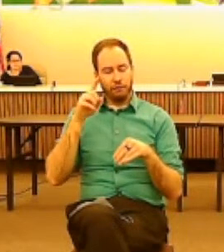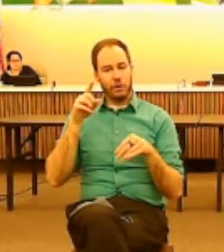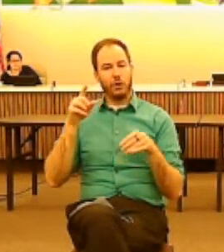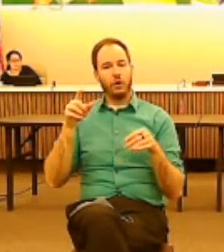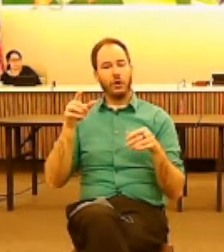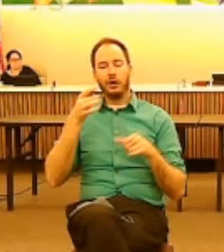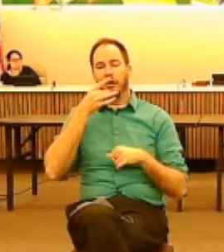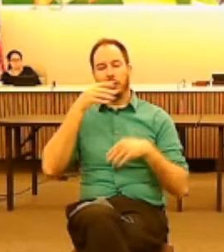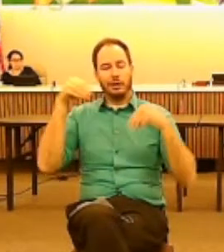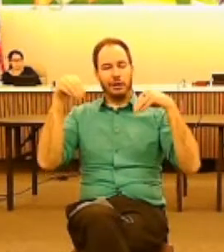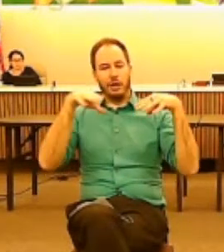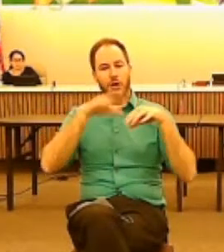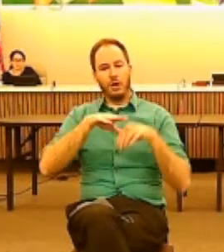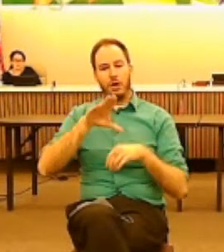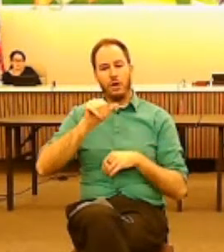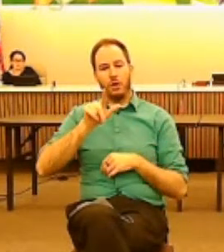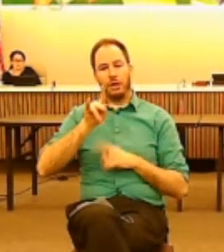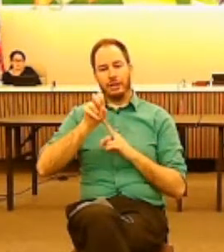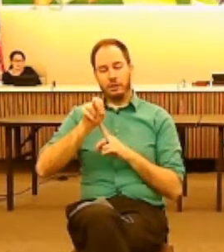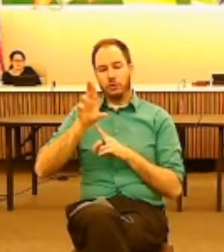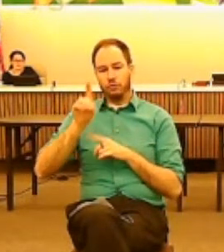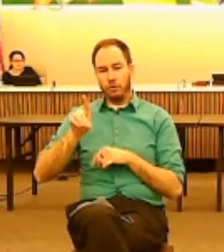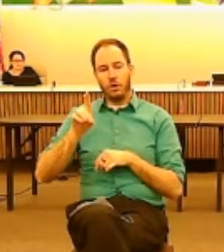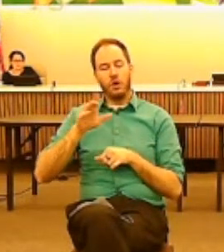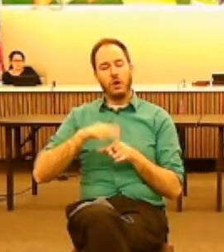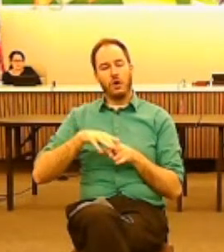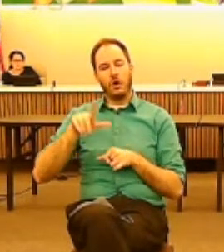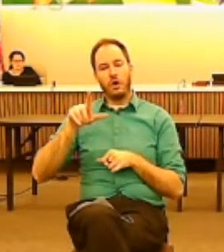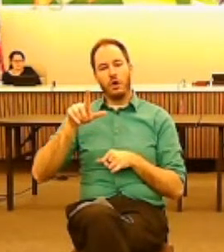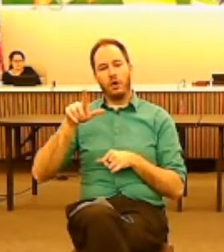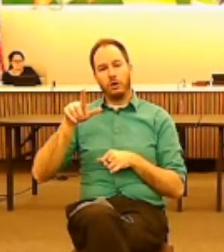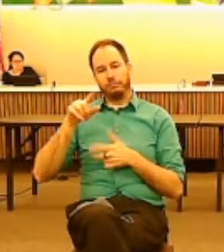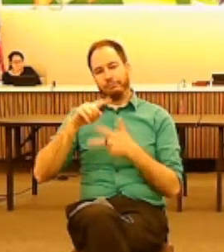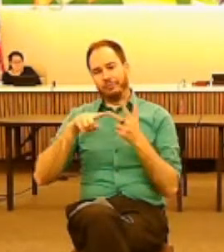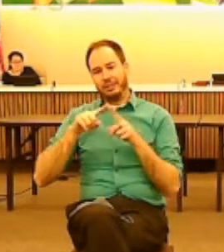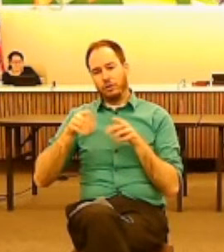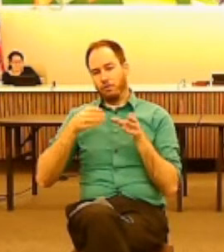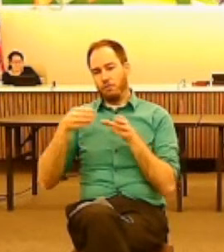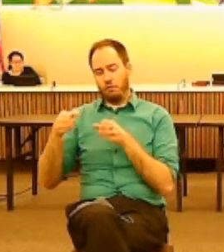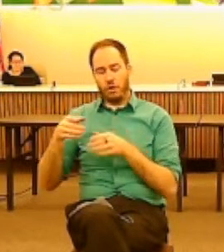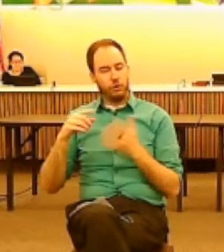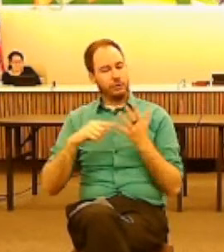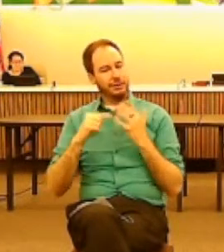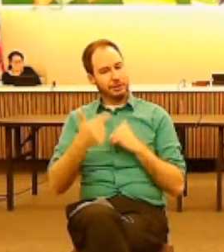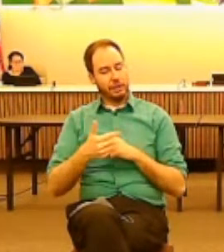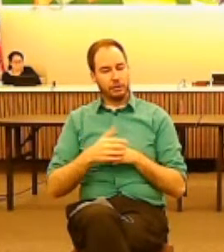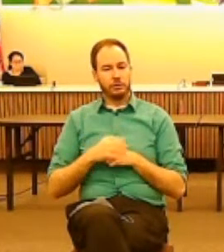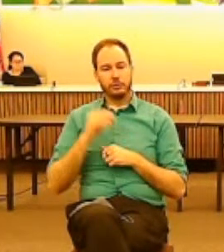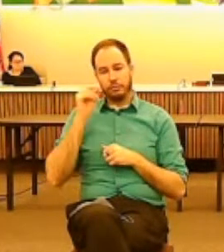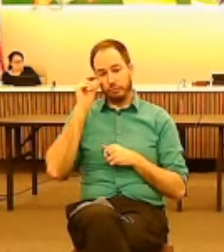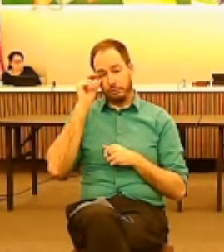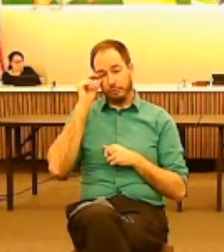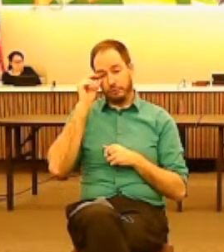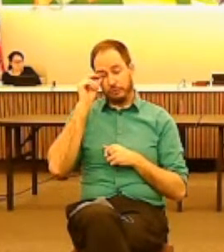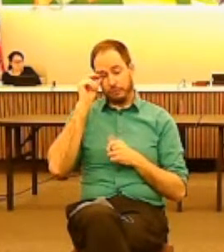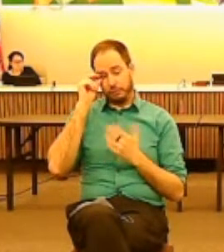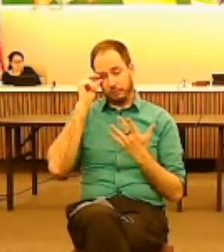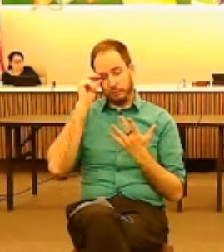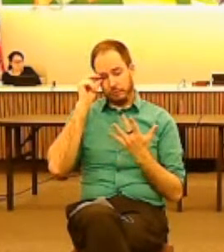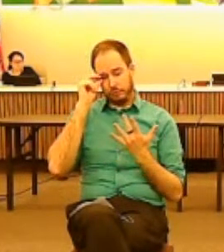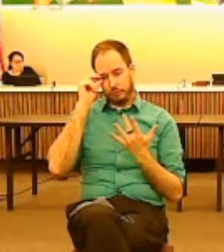on Colkins Road at Lavender Circle, Fair Avenue, and Beaconsfield Road. Seconded. So this